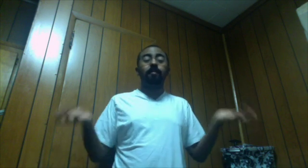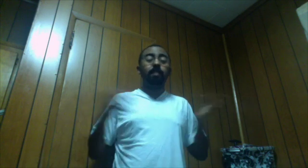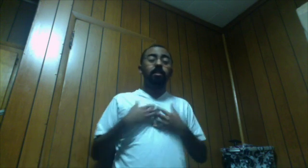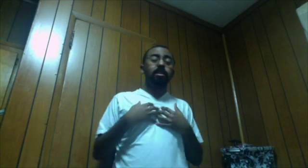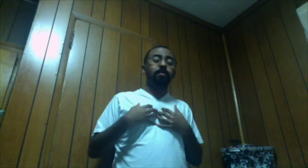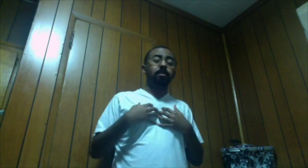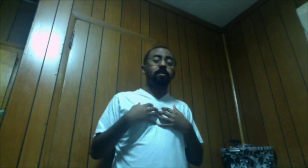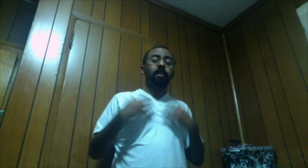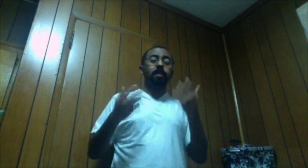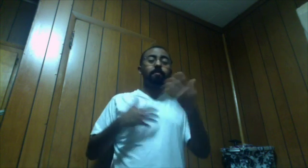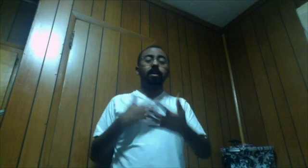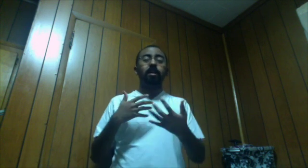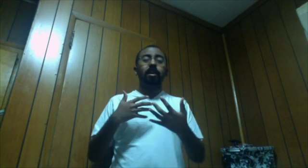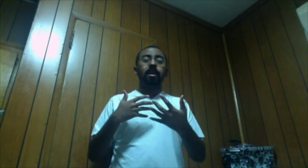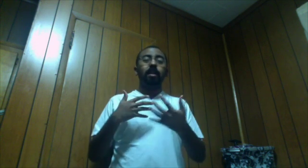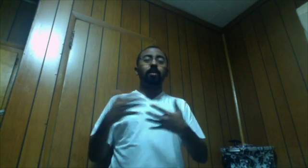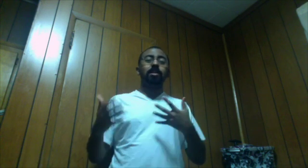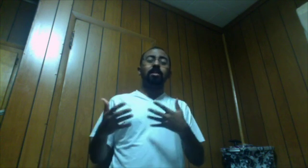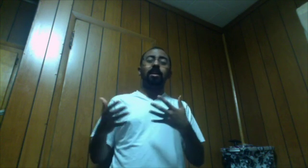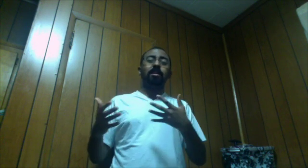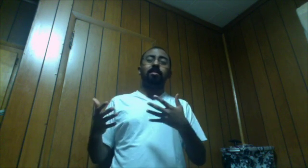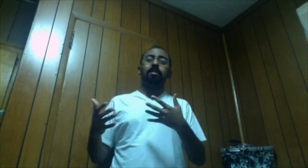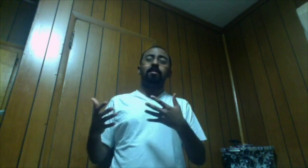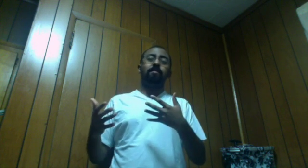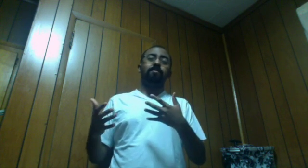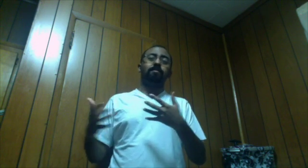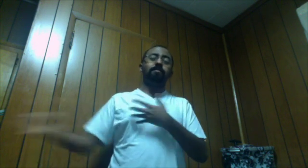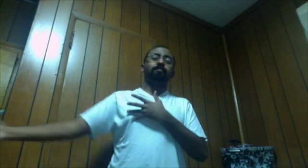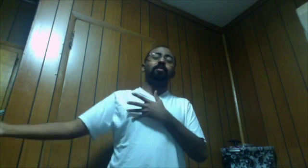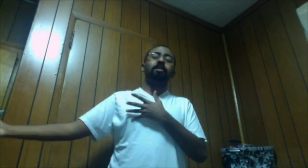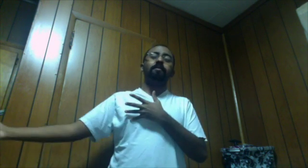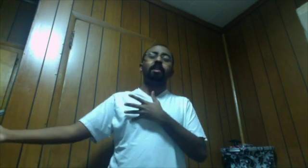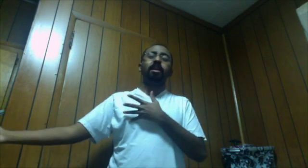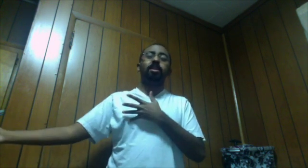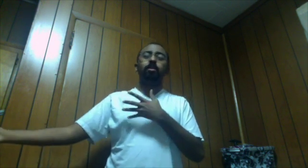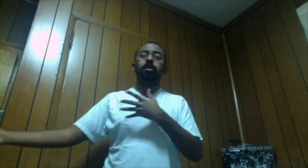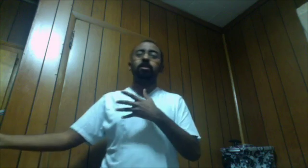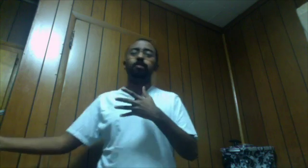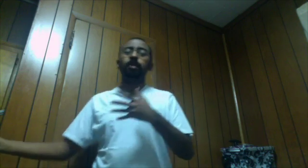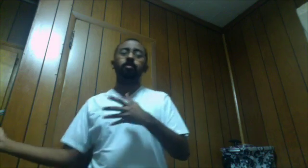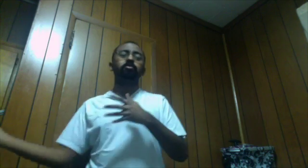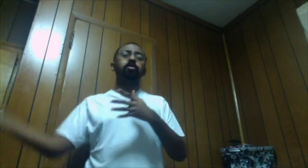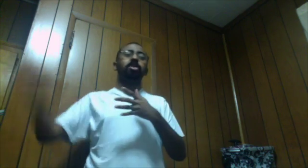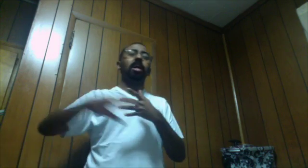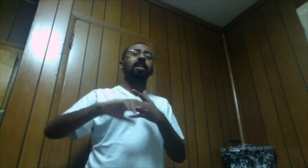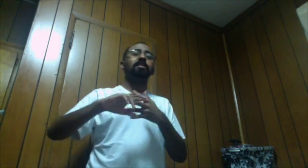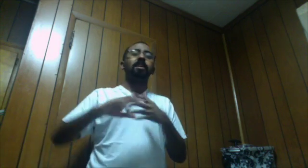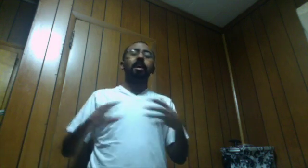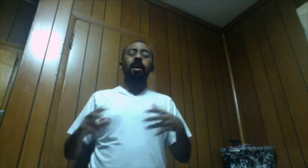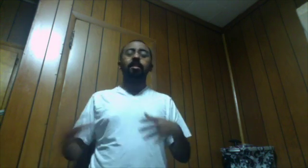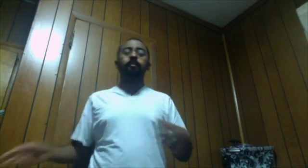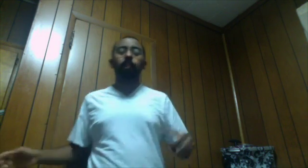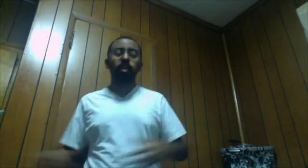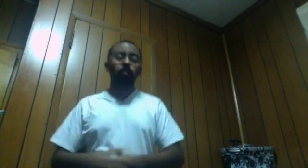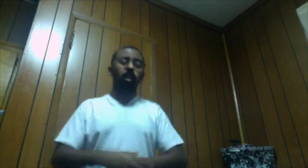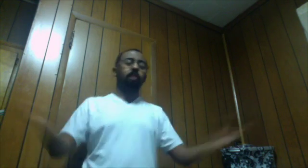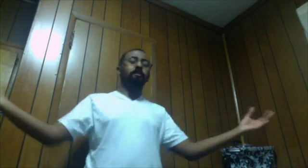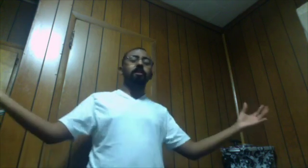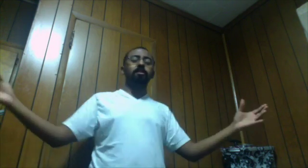really a sports fan, but it wasn't like Prince of Tennis where these people throw shots and fucking waterfalls come